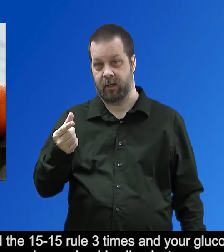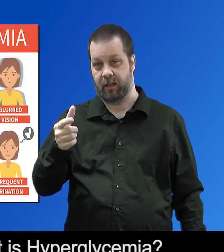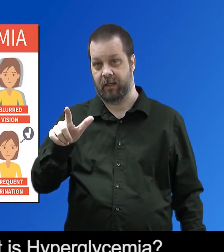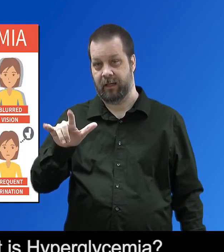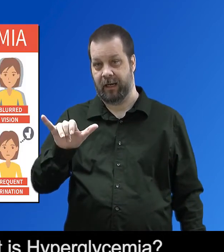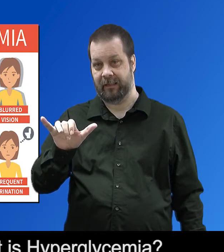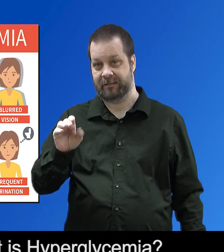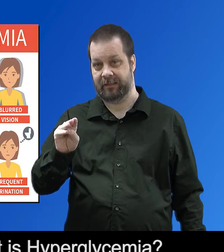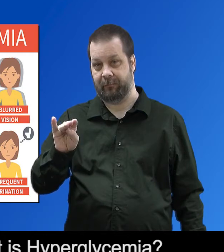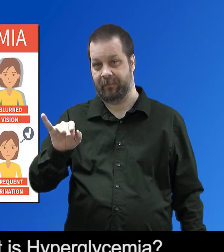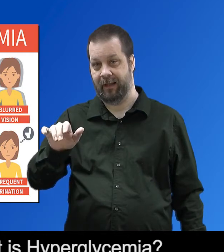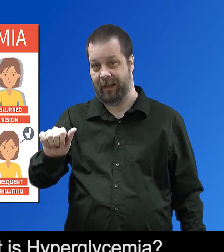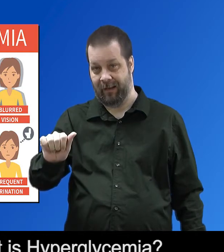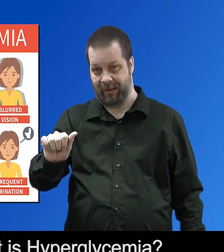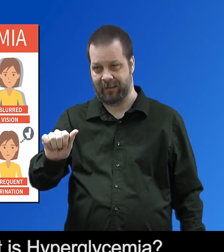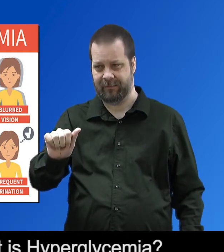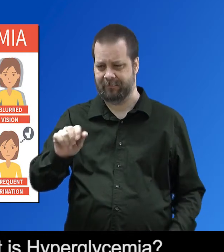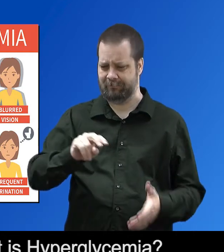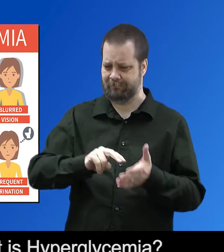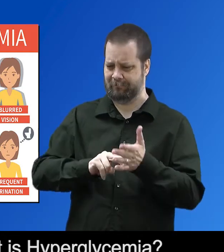What is hyperglycemia?